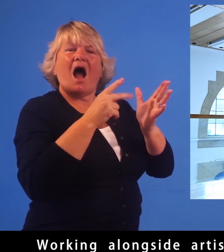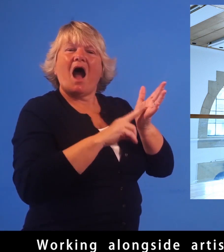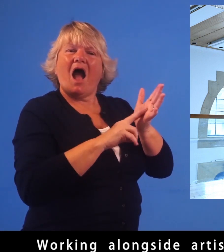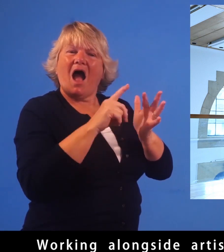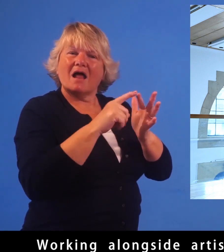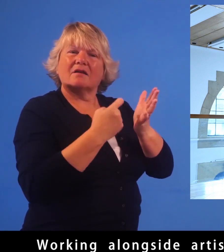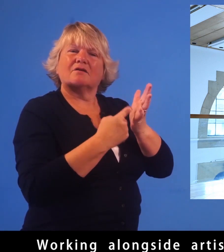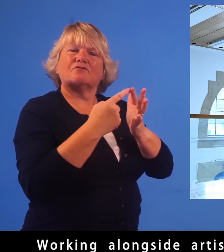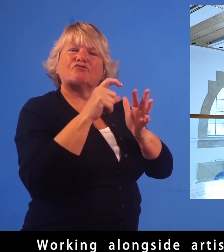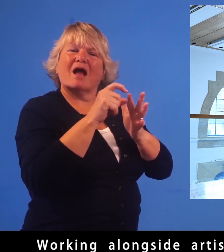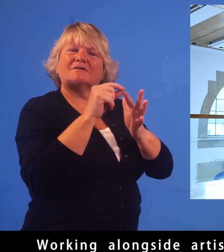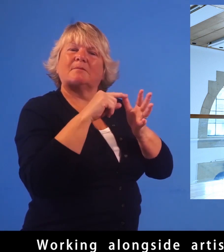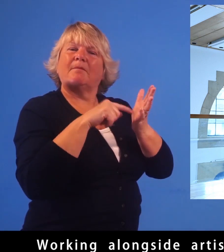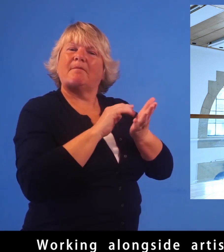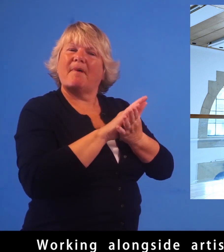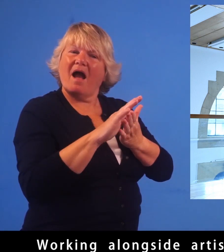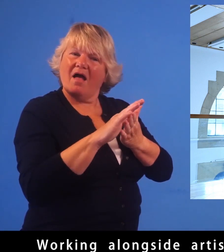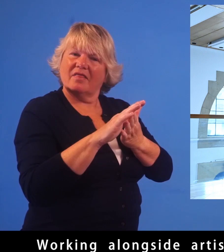Anne Redpath,